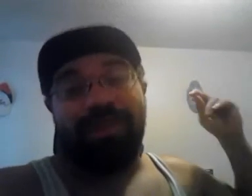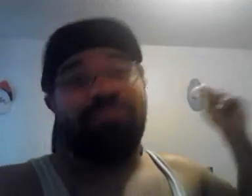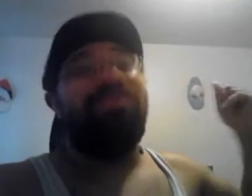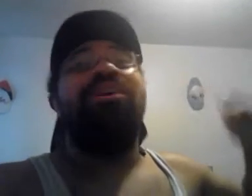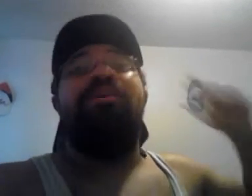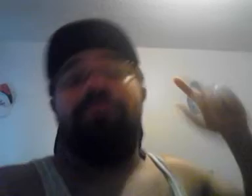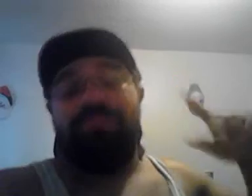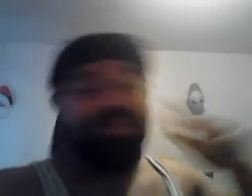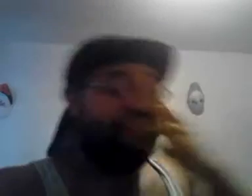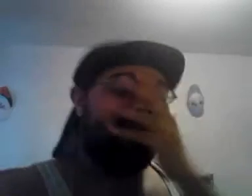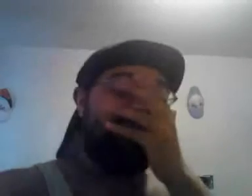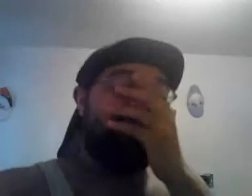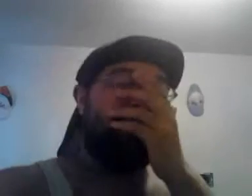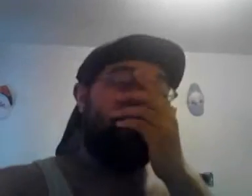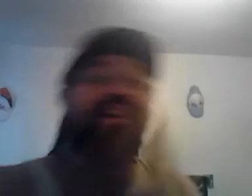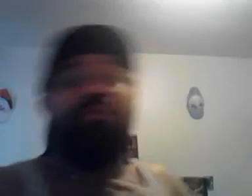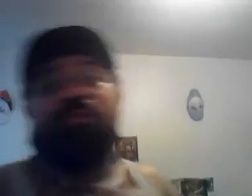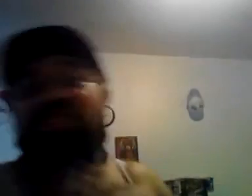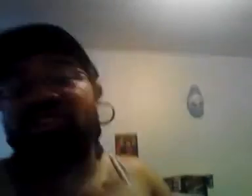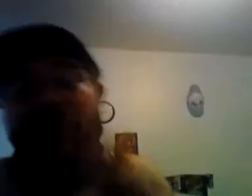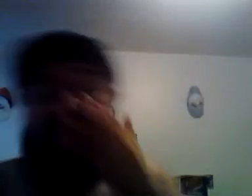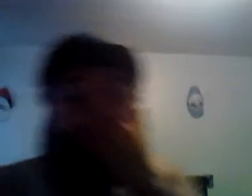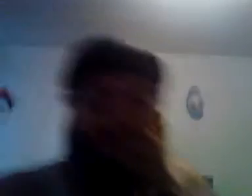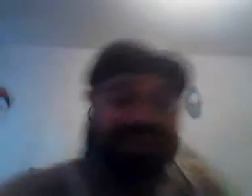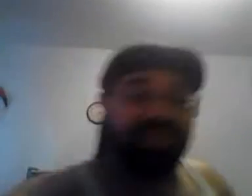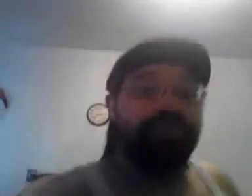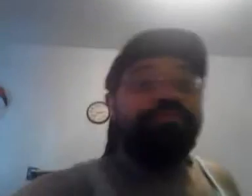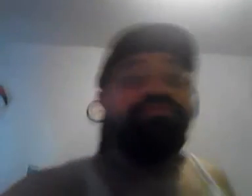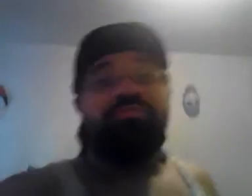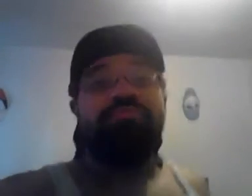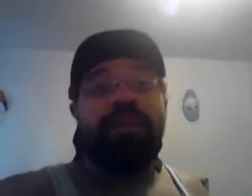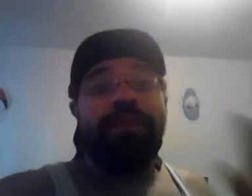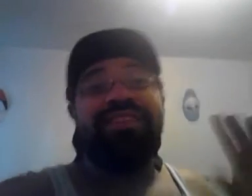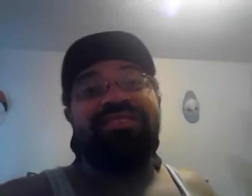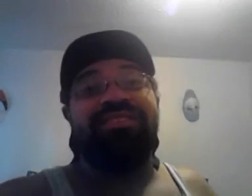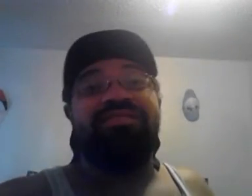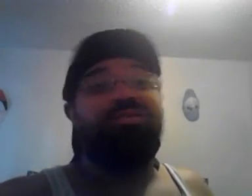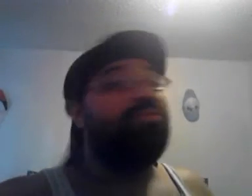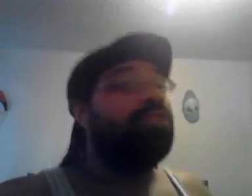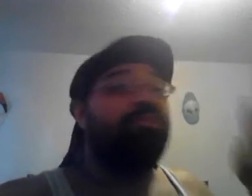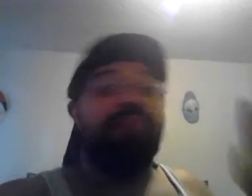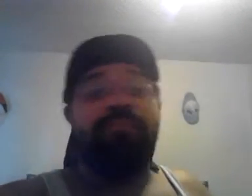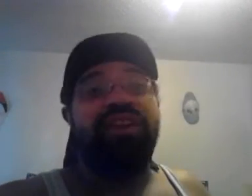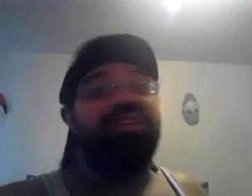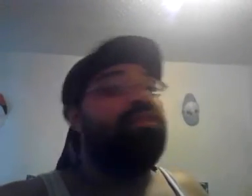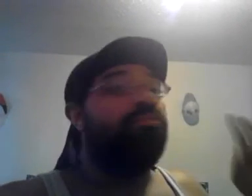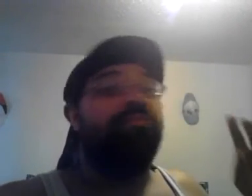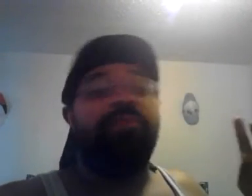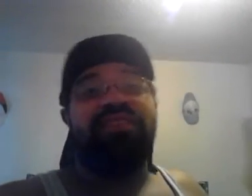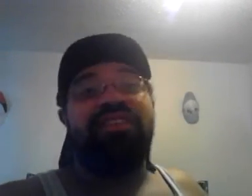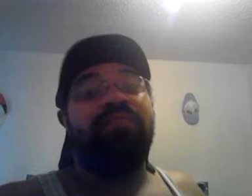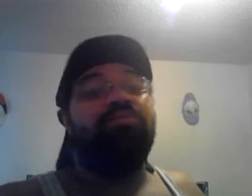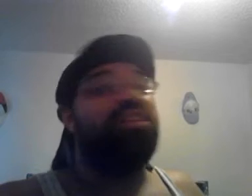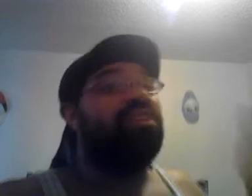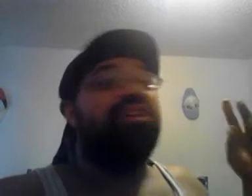I come from the Generation X. My sister, my brother, my stepbrother, and my